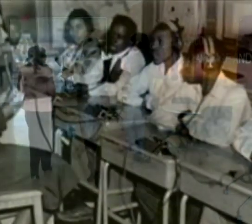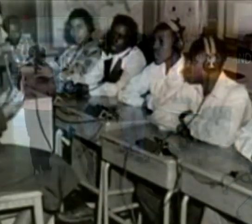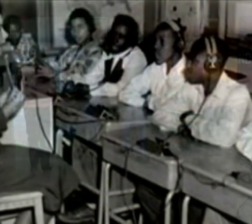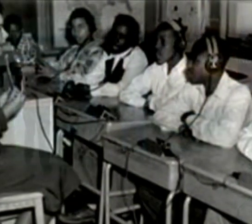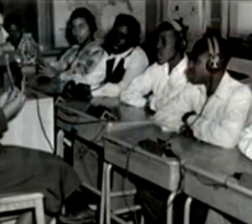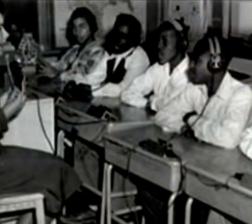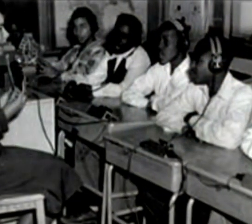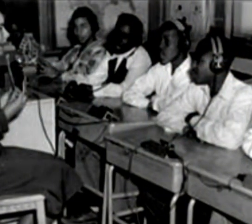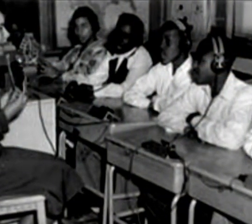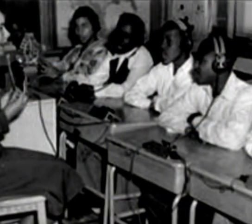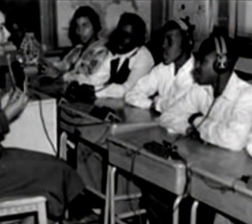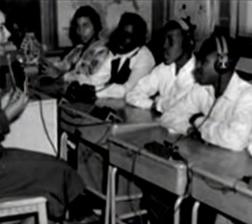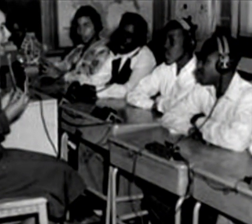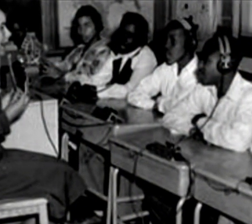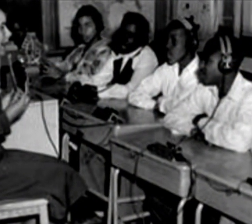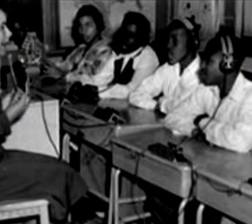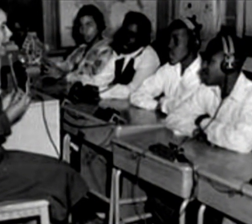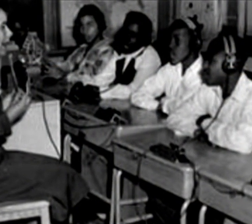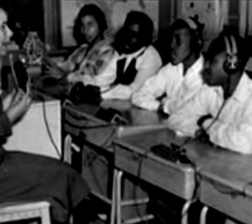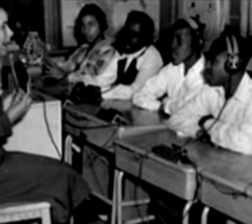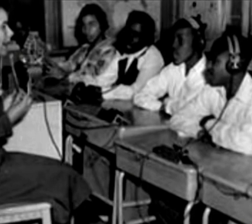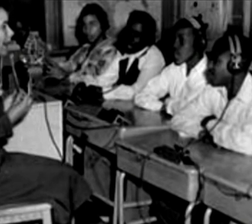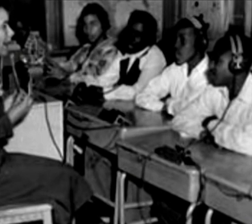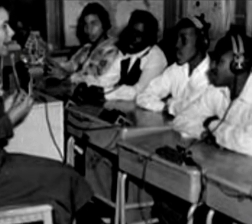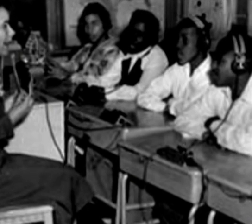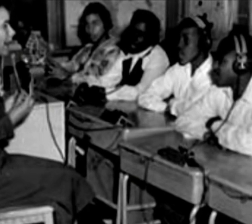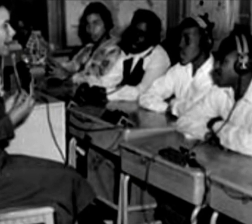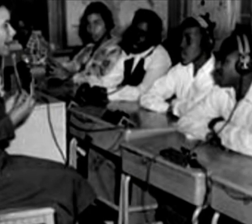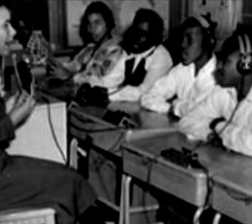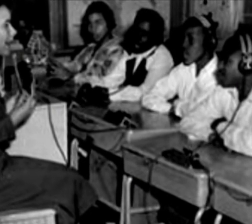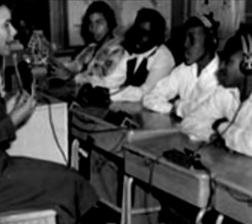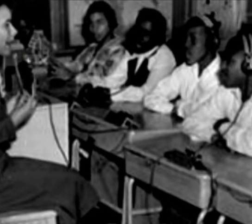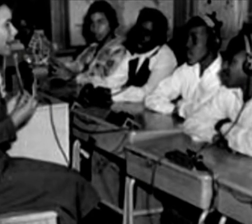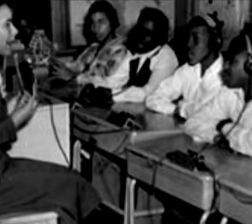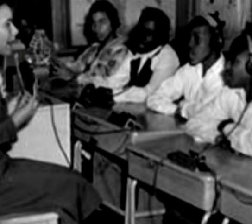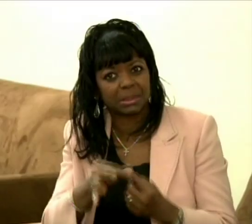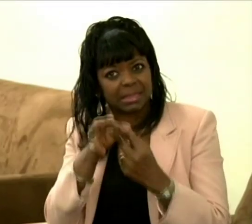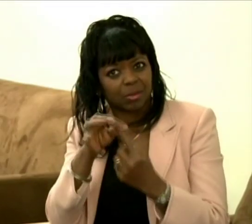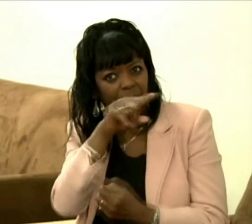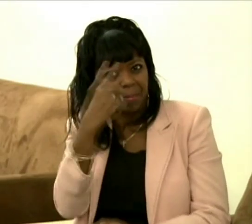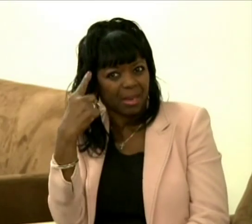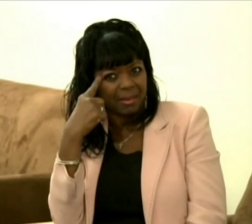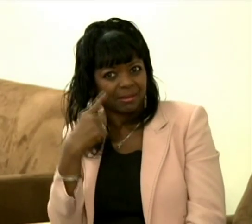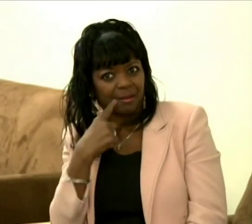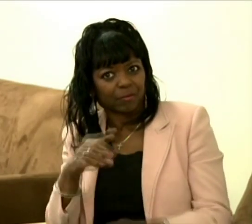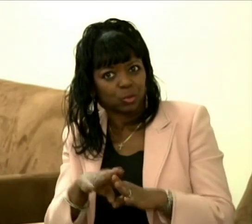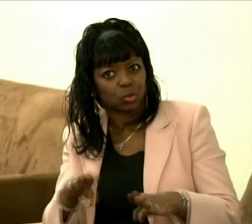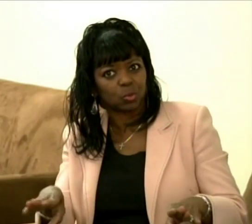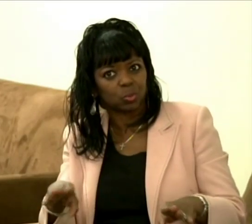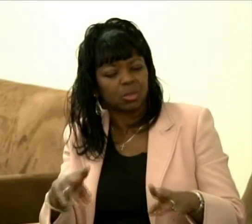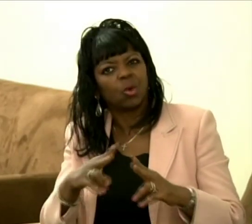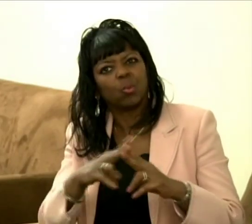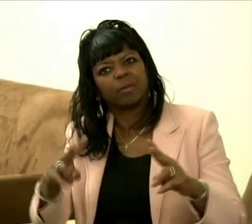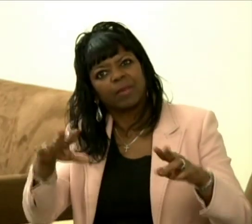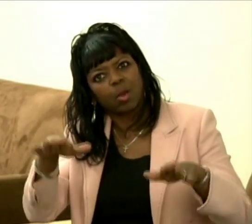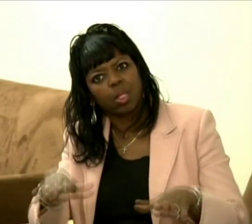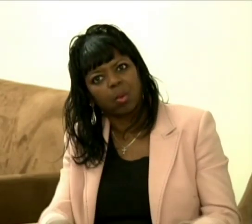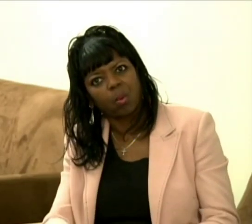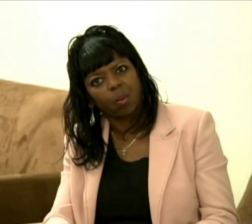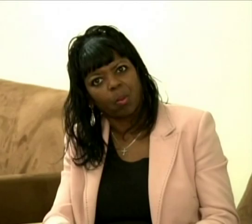up in Alabama when schools were still segregated. The expectation for children, especially black deaf children, was very low. Carolyn